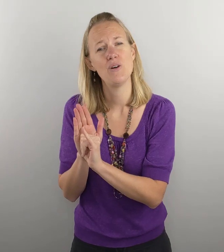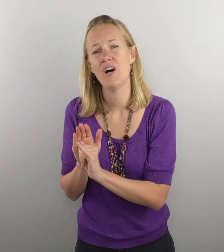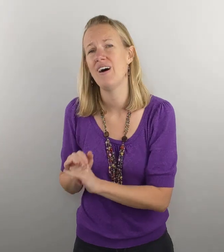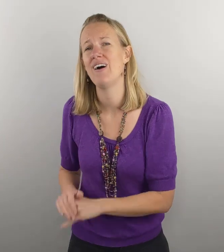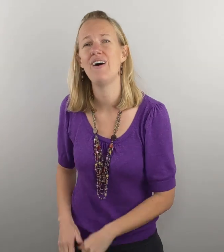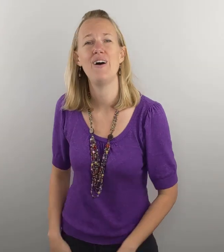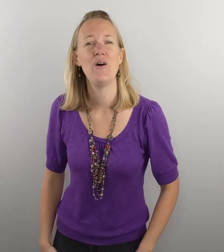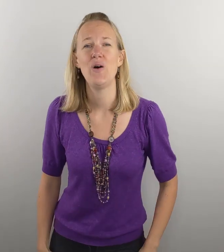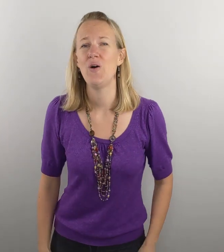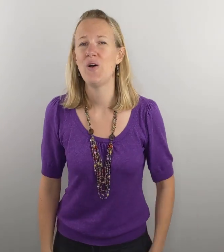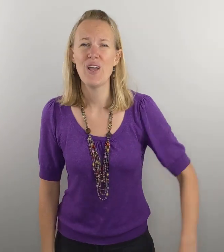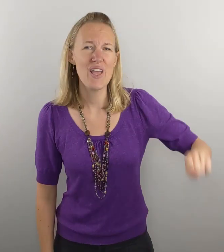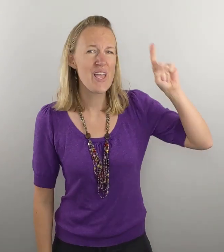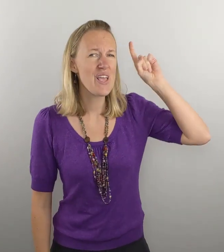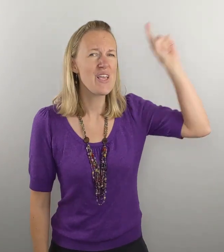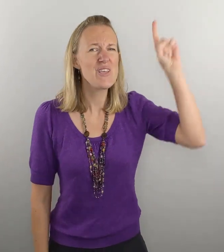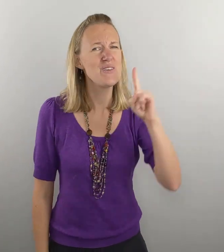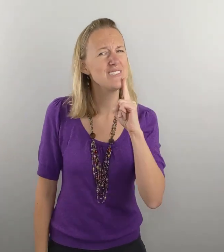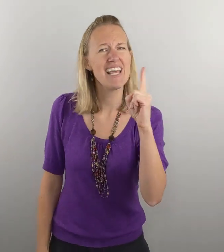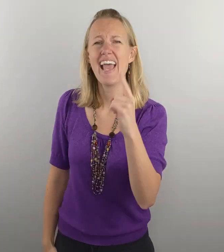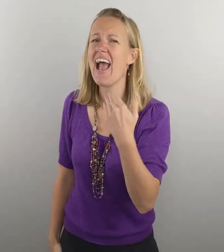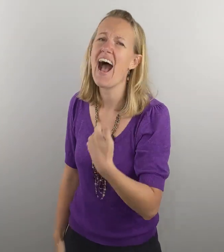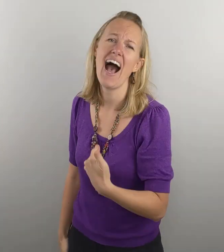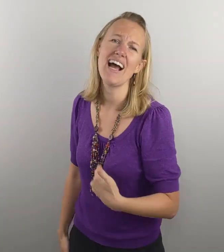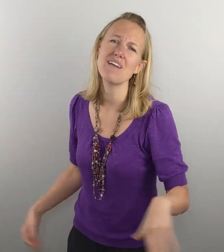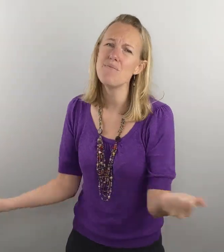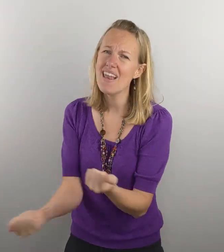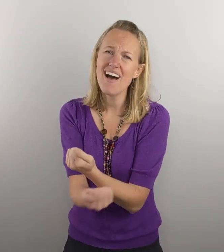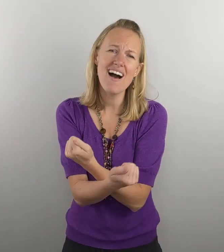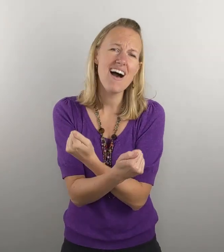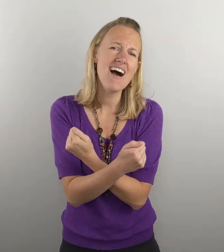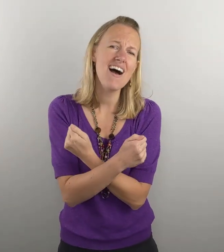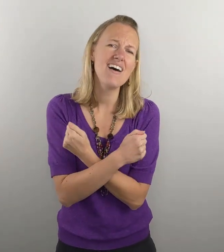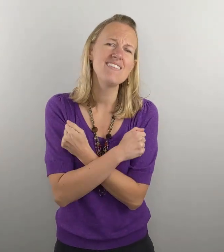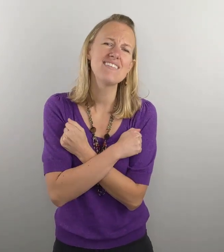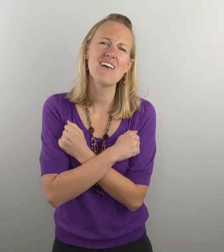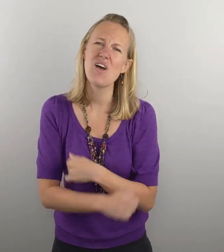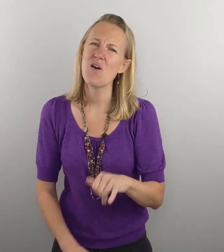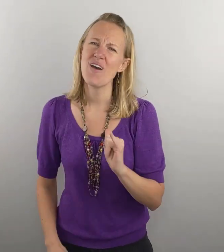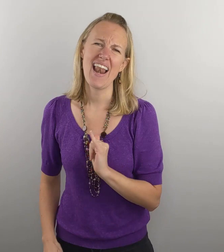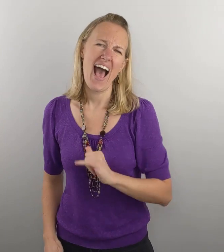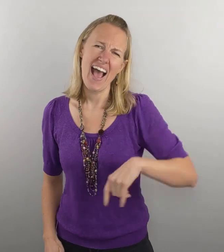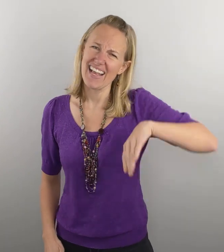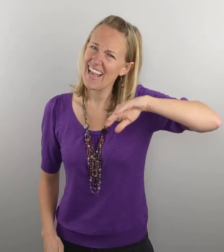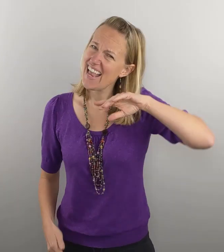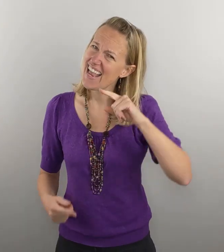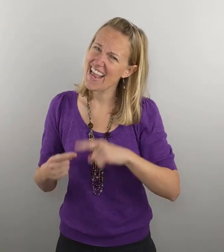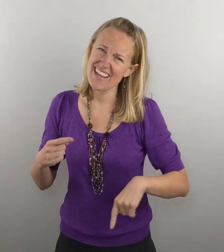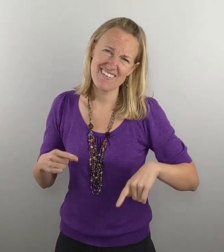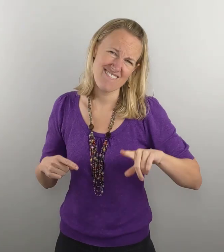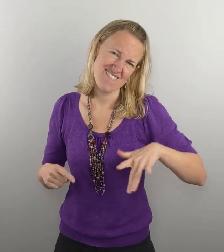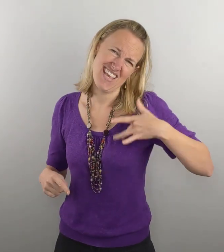Ooh, oh, you say I'm loved when I can't feel a